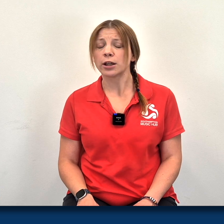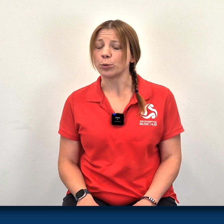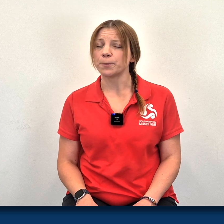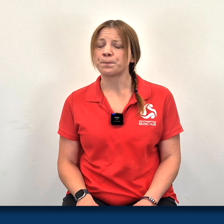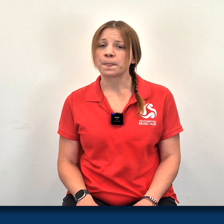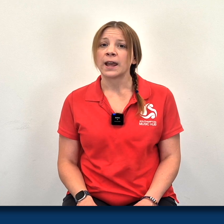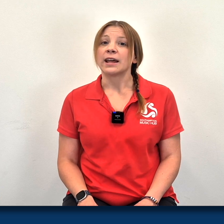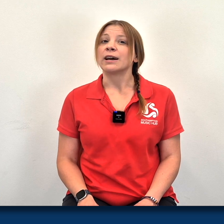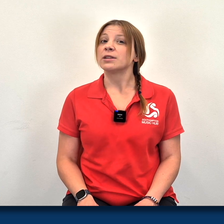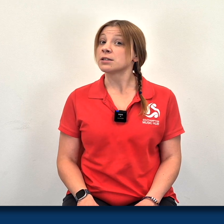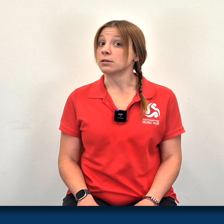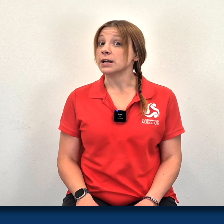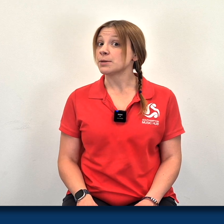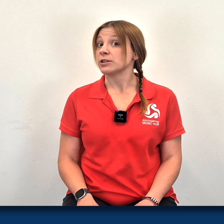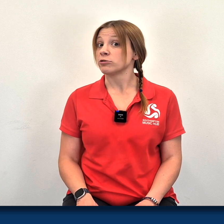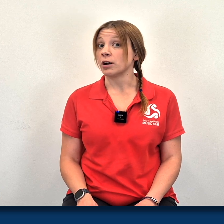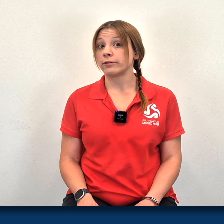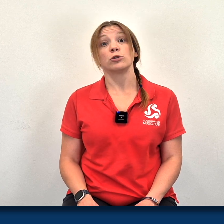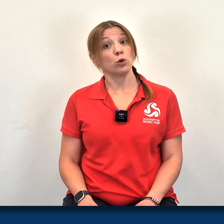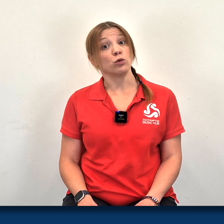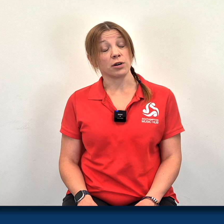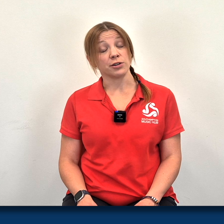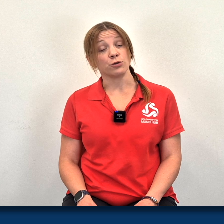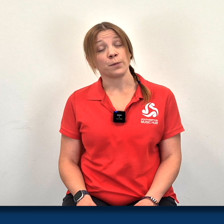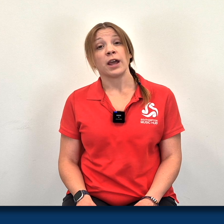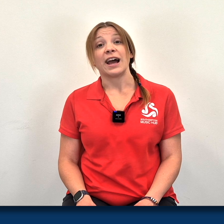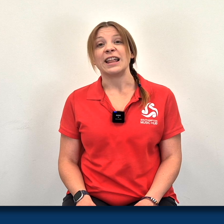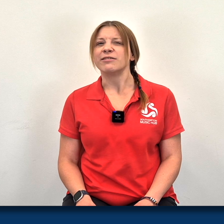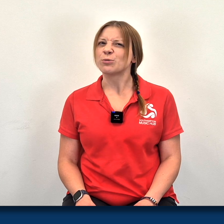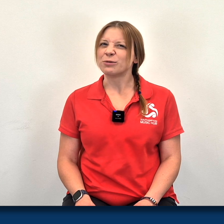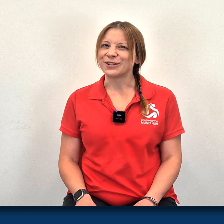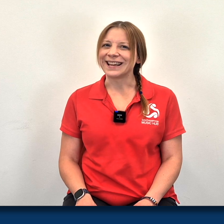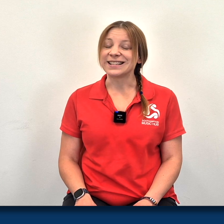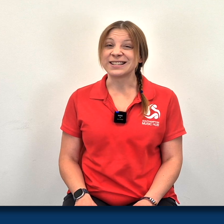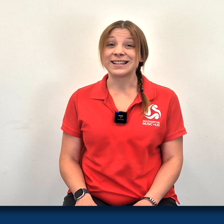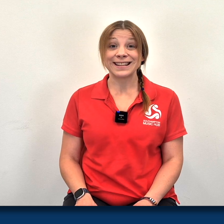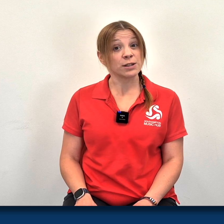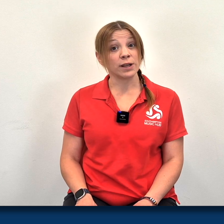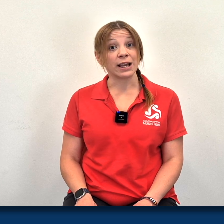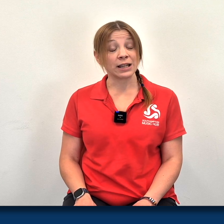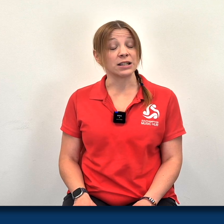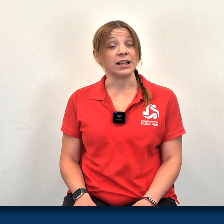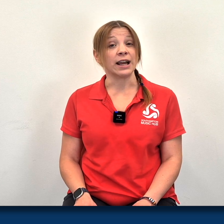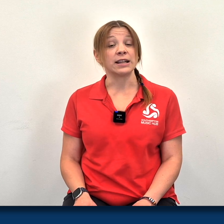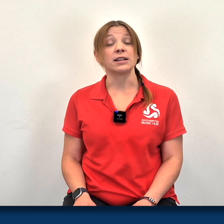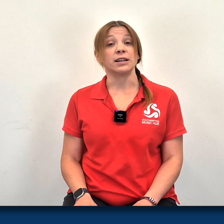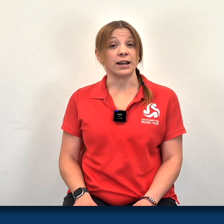Cope. Now this song is about a giraffe called Nigel, and the reason why we're doing it is because this week actually has